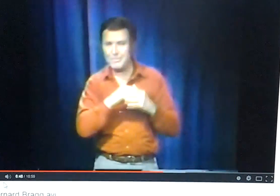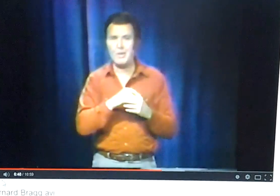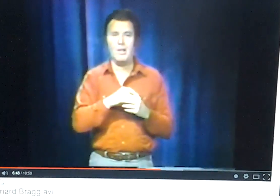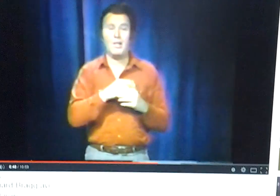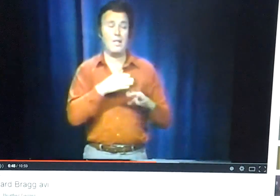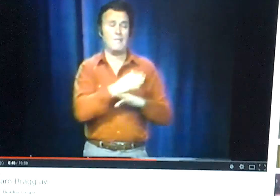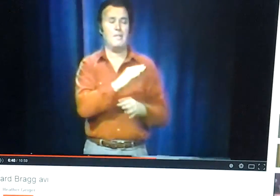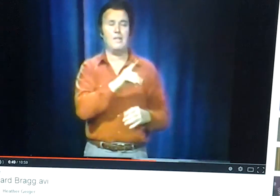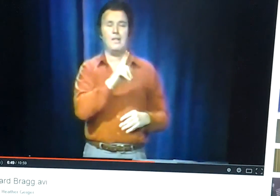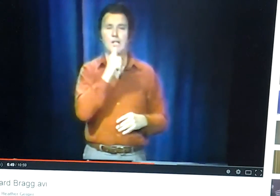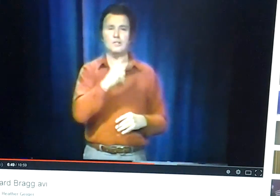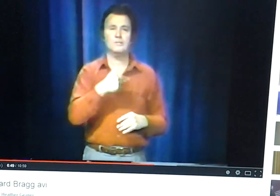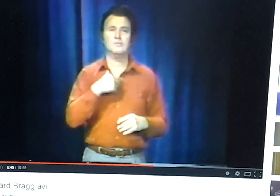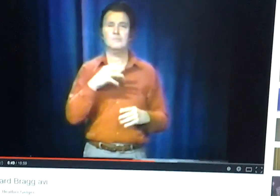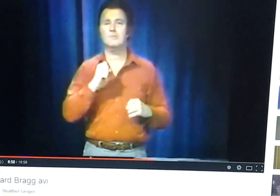I was sitting and eating my lunch.